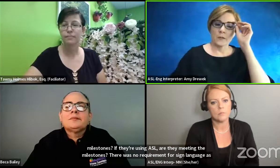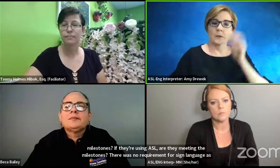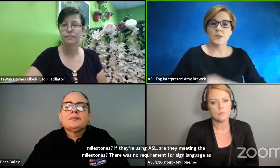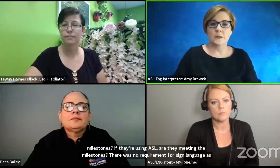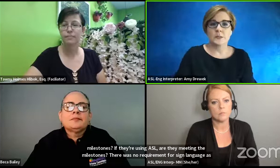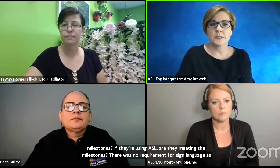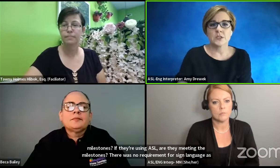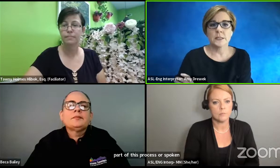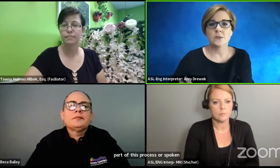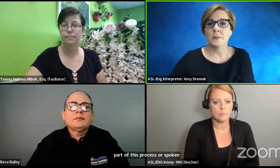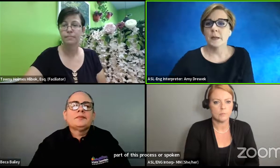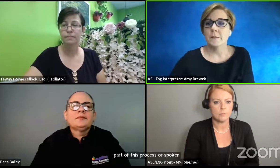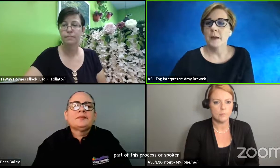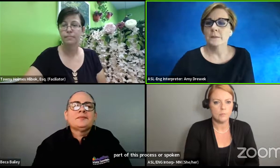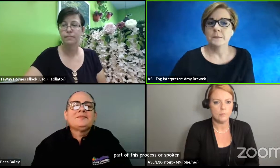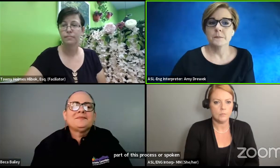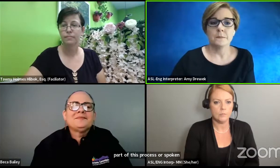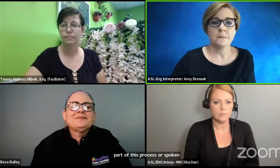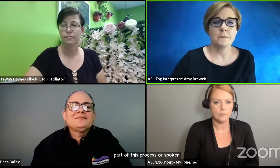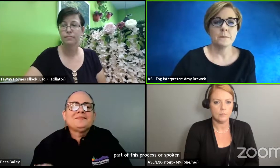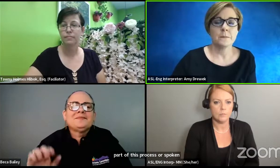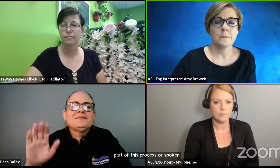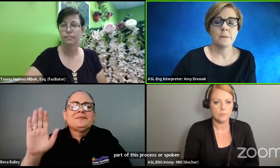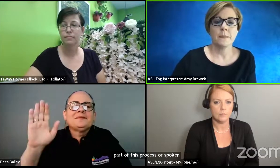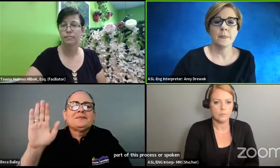make sure that their language acquisition needs are being met.